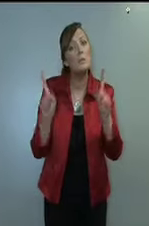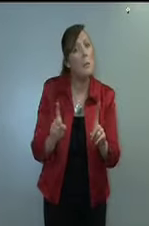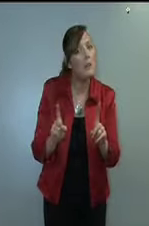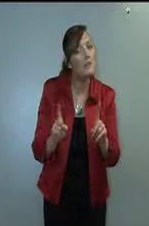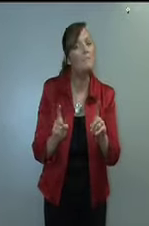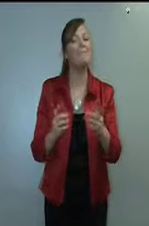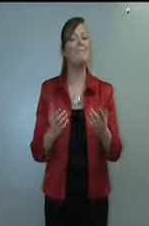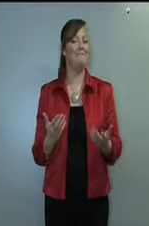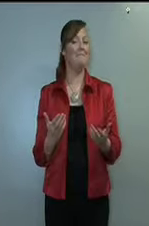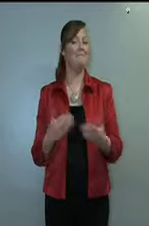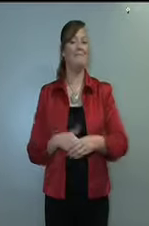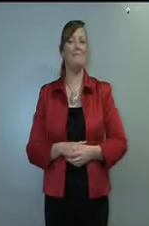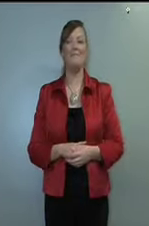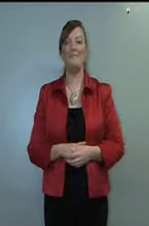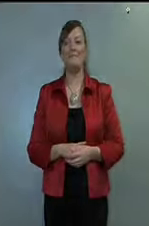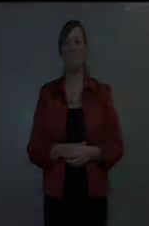What did we find out?